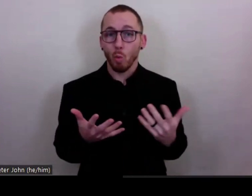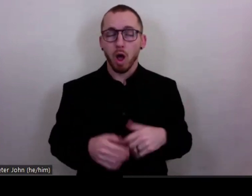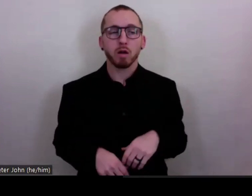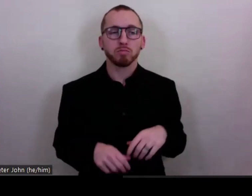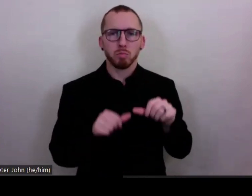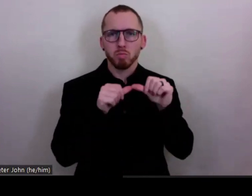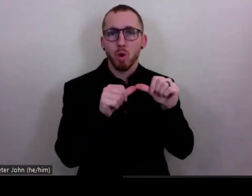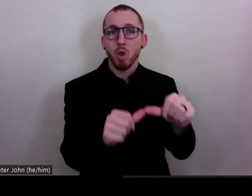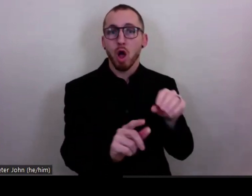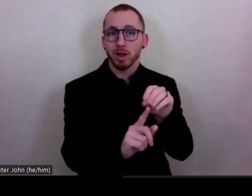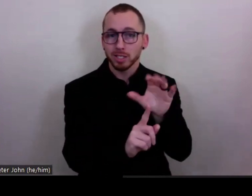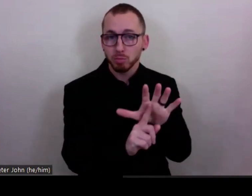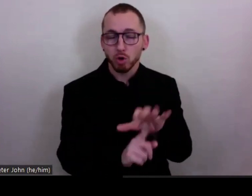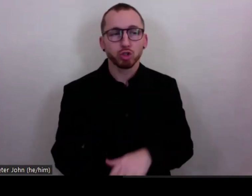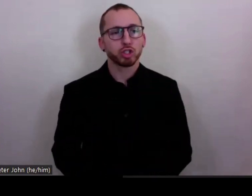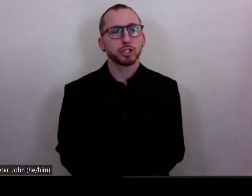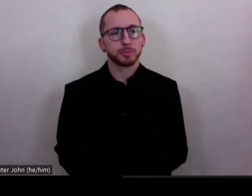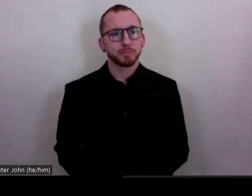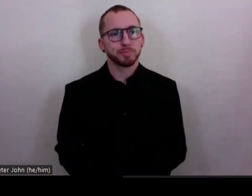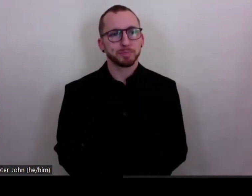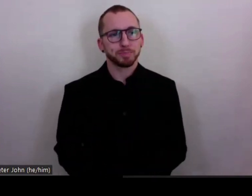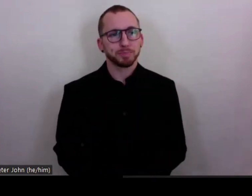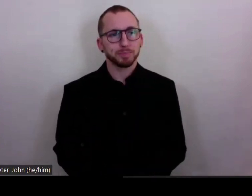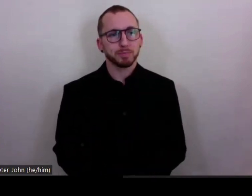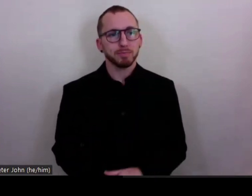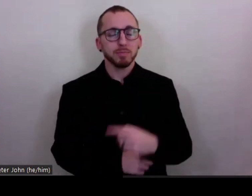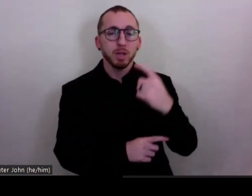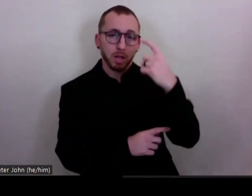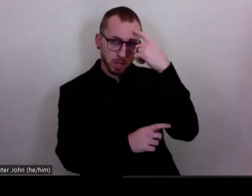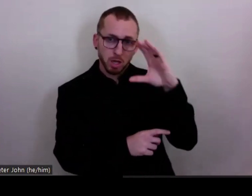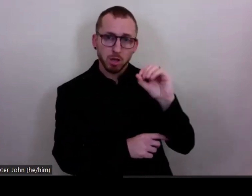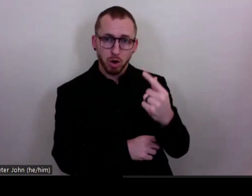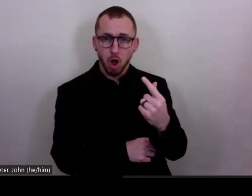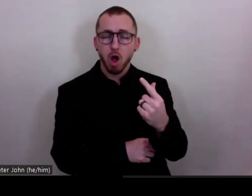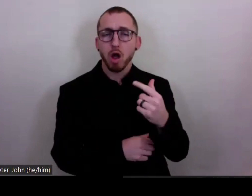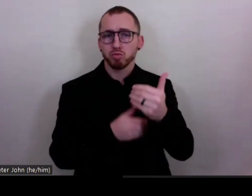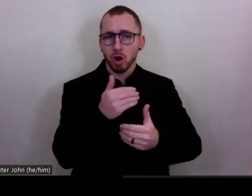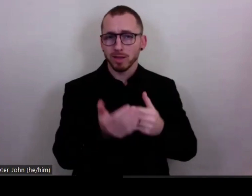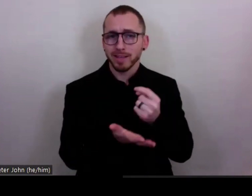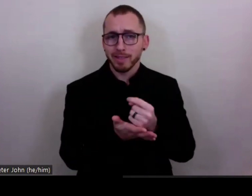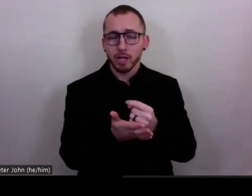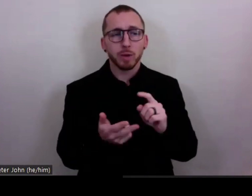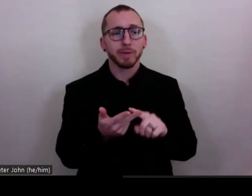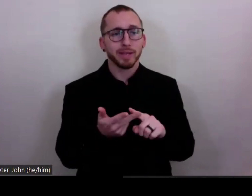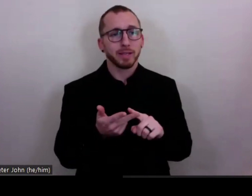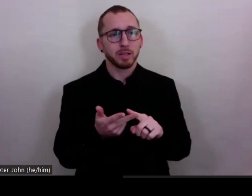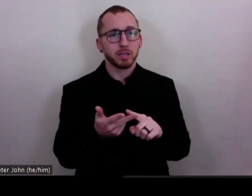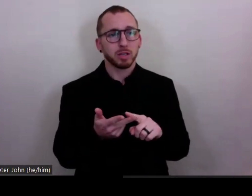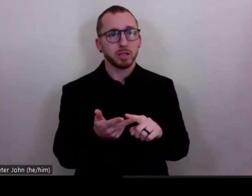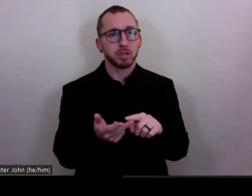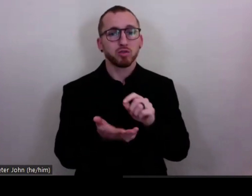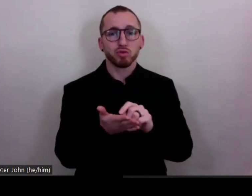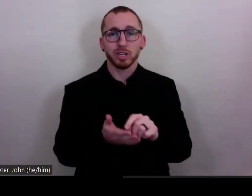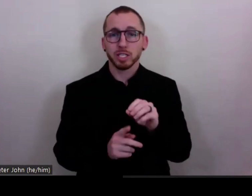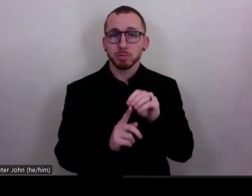exposure, cognitive processing therapy, written exposure therapy, and EMDR.